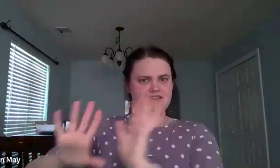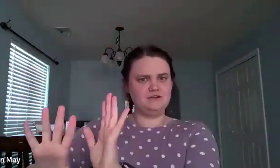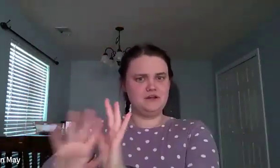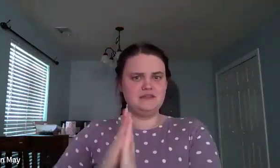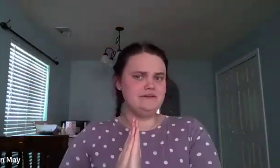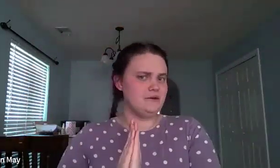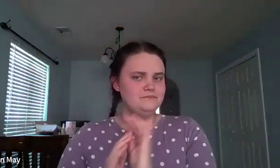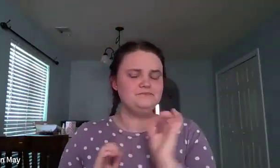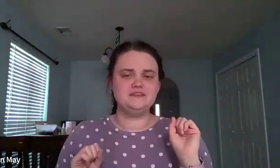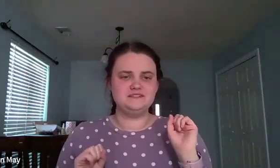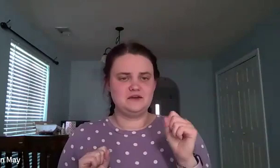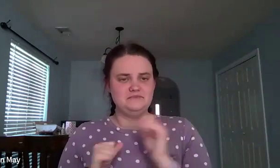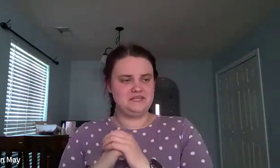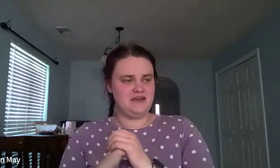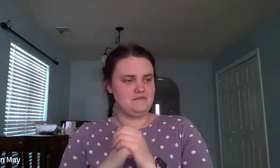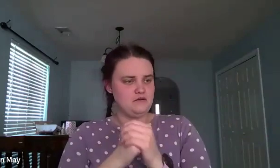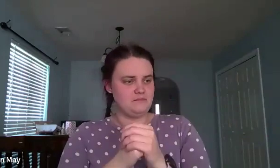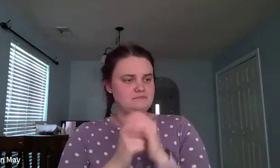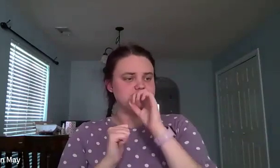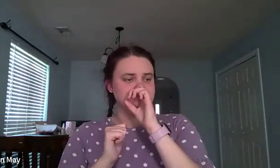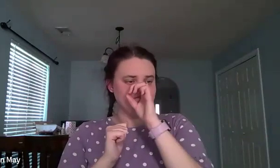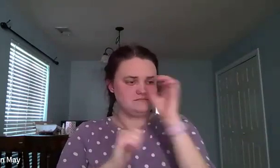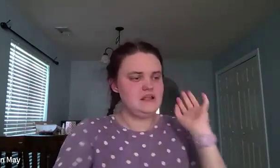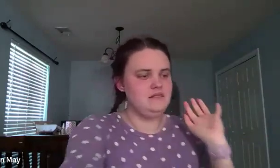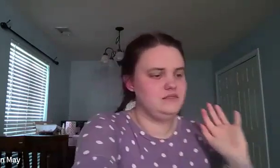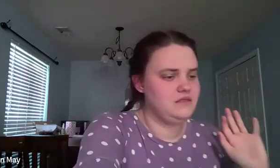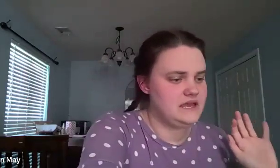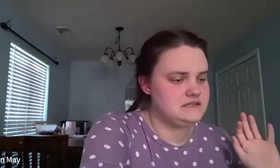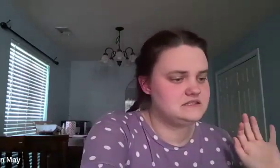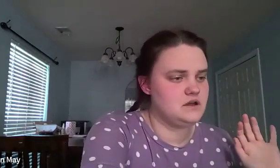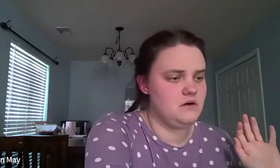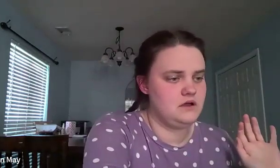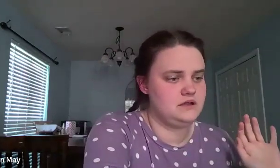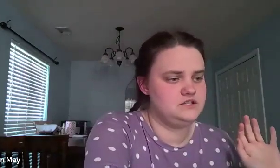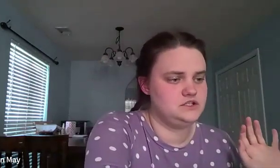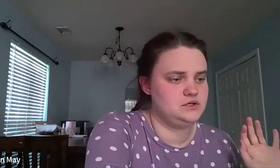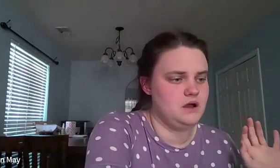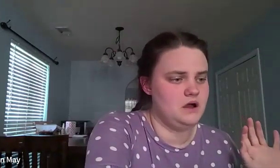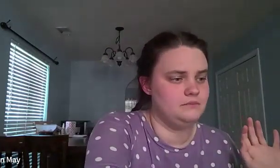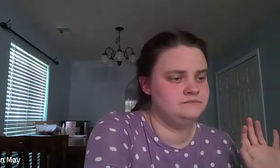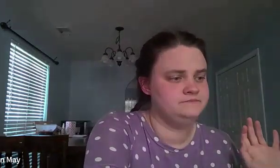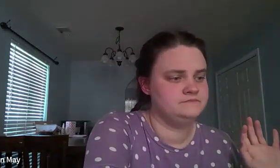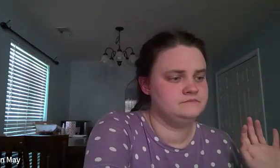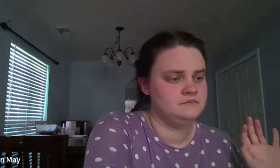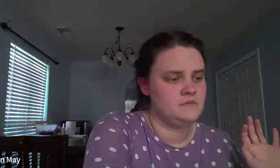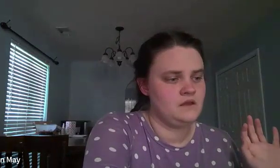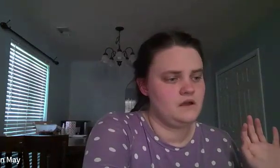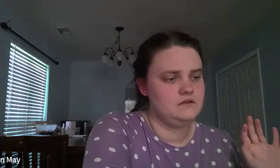no, leave it alone. So, but yeah. Okay. Let's go on to, a